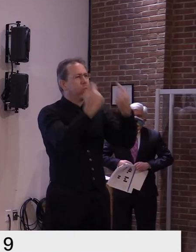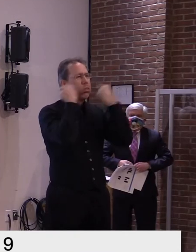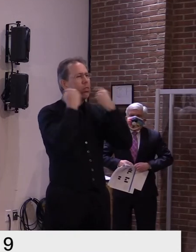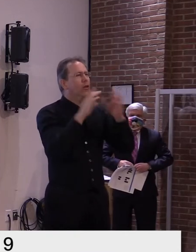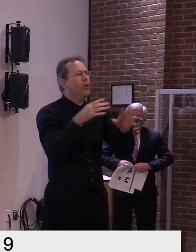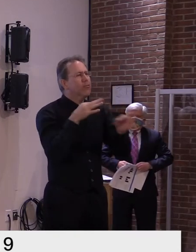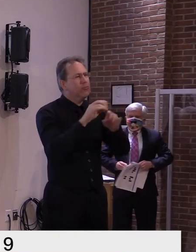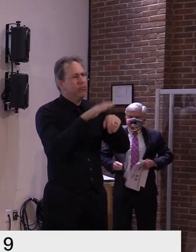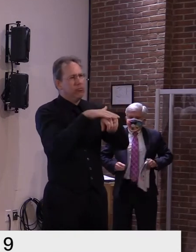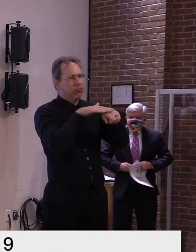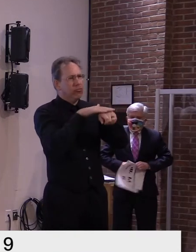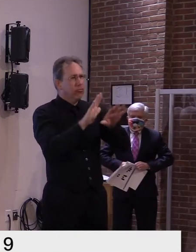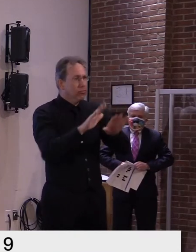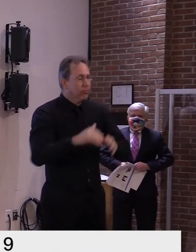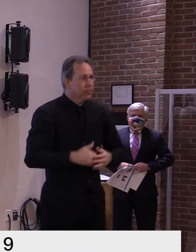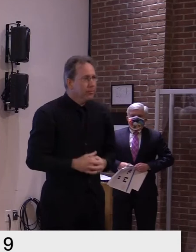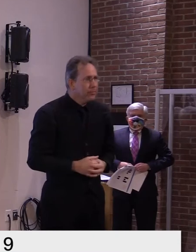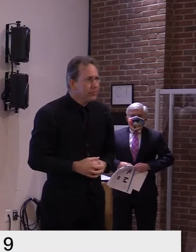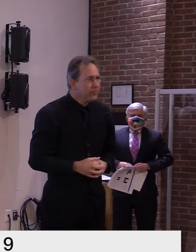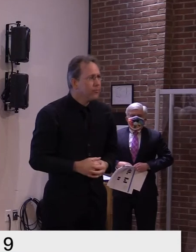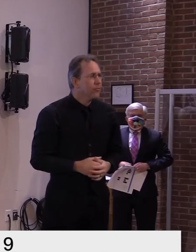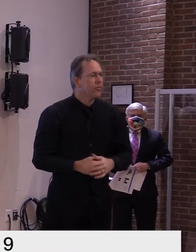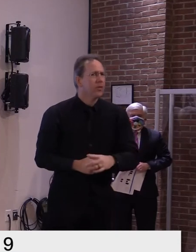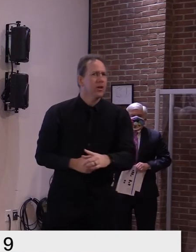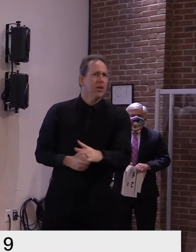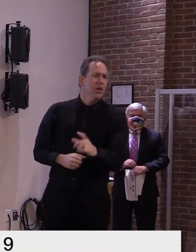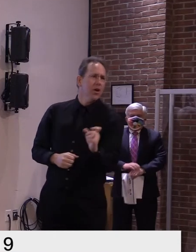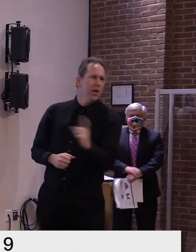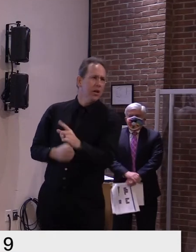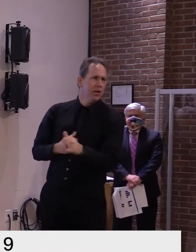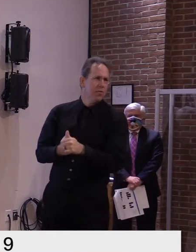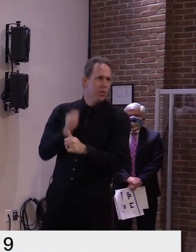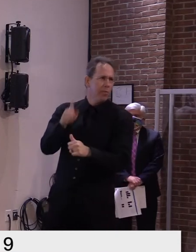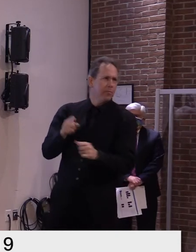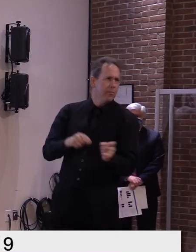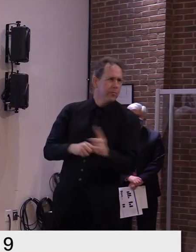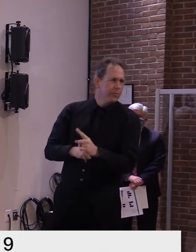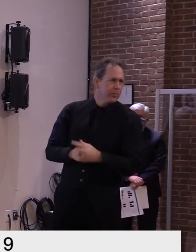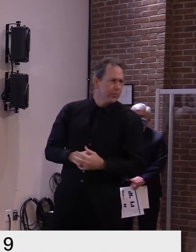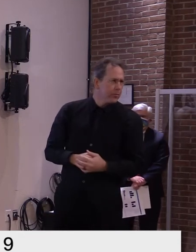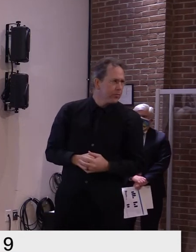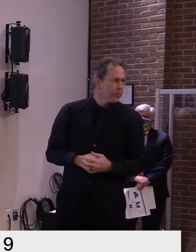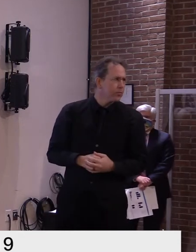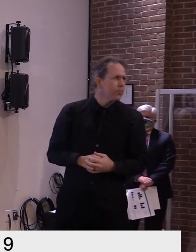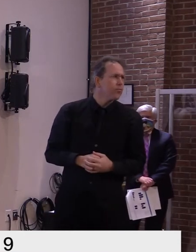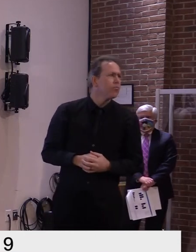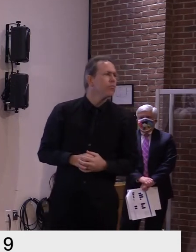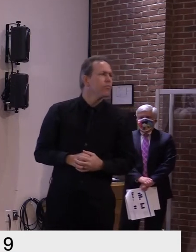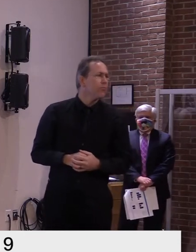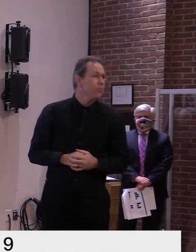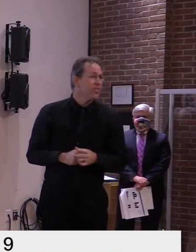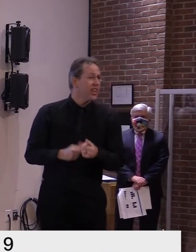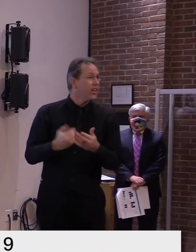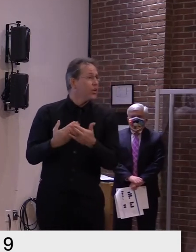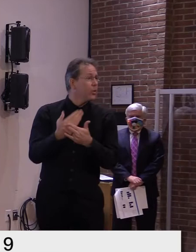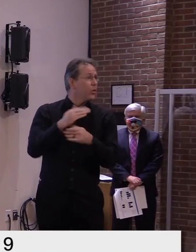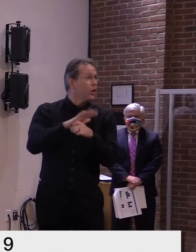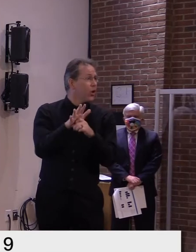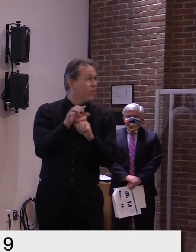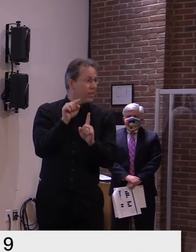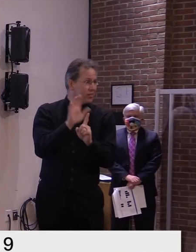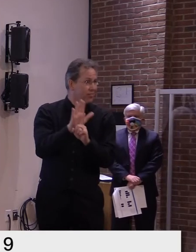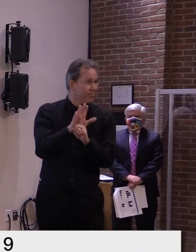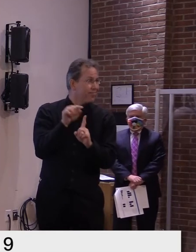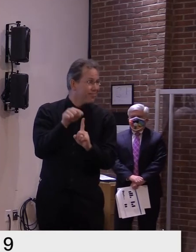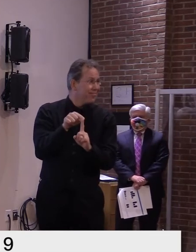Should the new variety appear and spread widely in Vermont, would